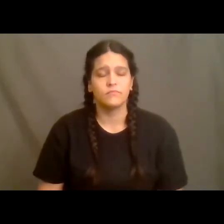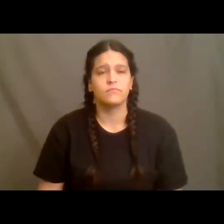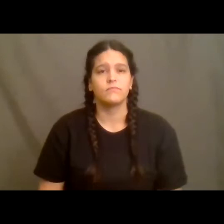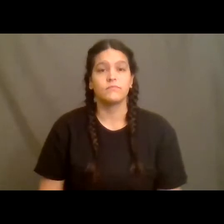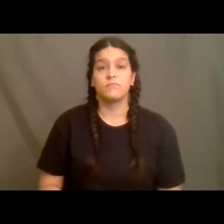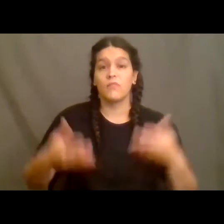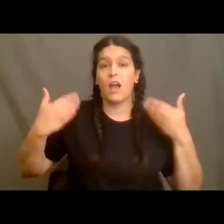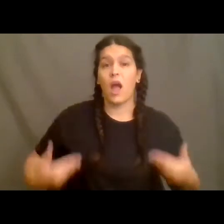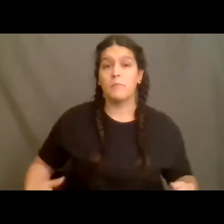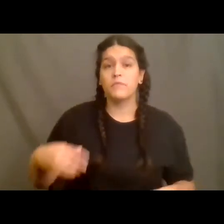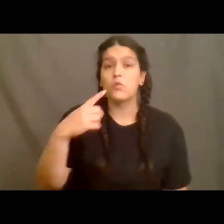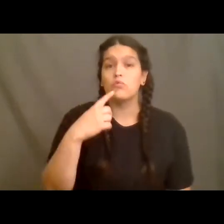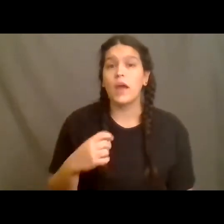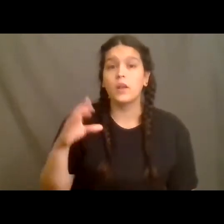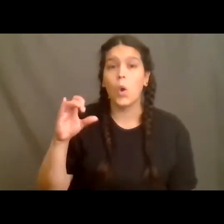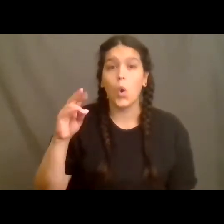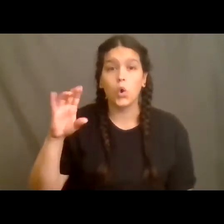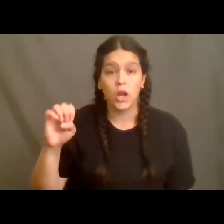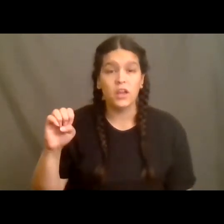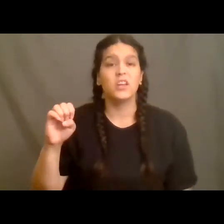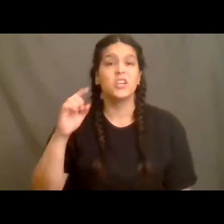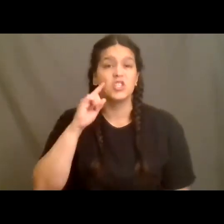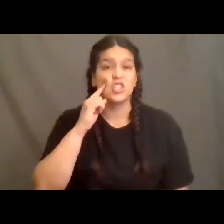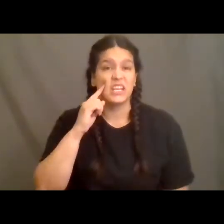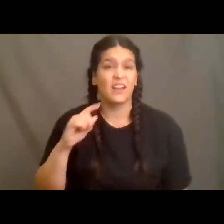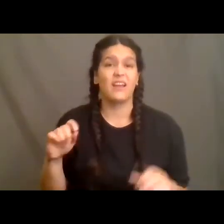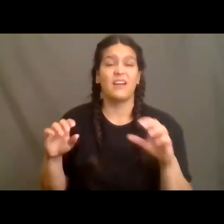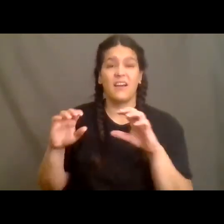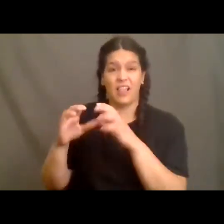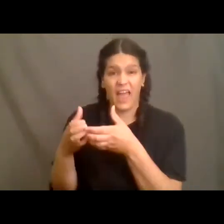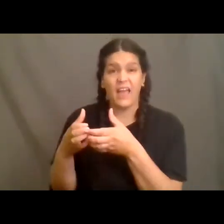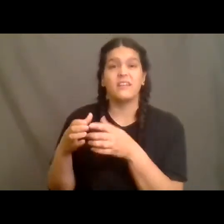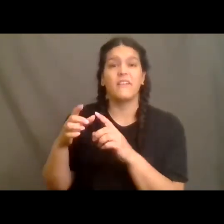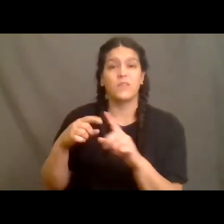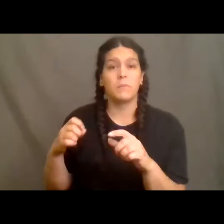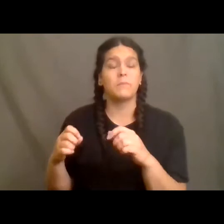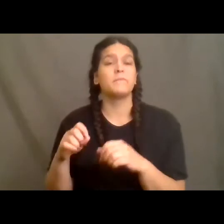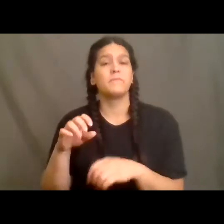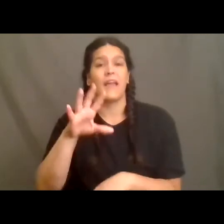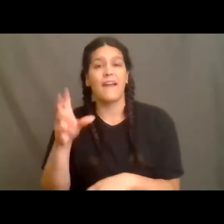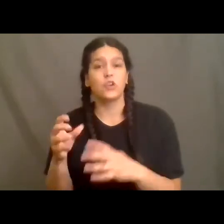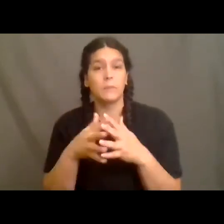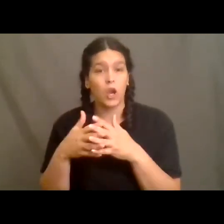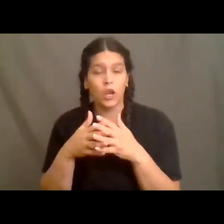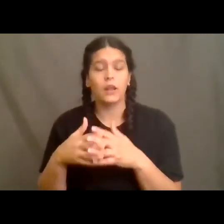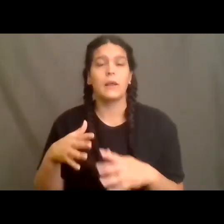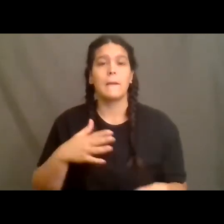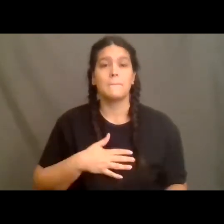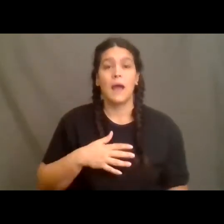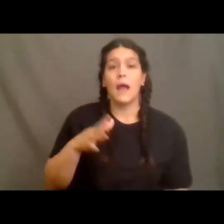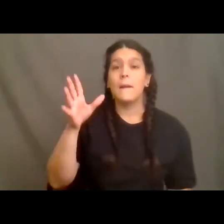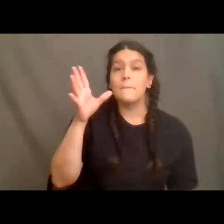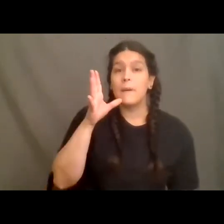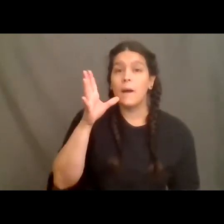I'm of the Red Ochre Cheek clan, born for the African American. My maternal clans are of the Mexican clan, and my paternal clans are of the